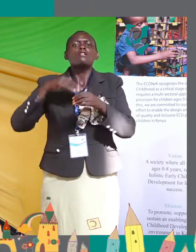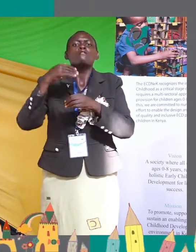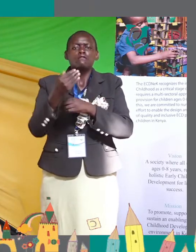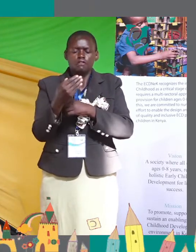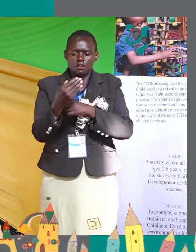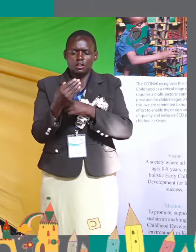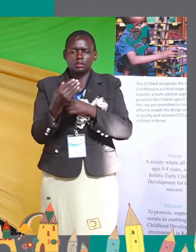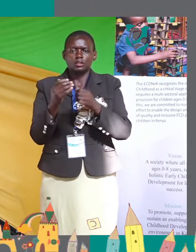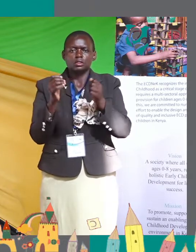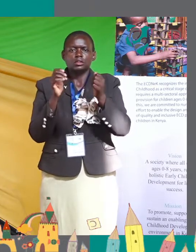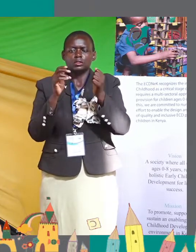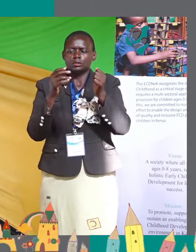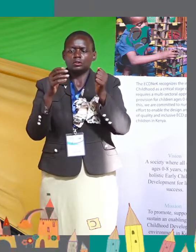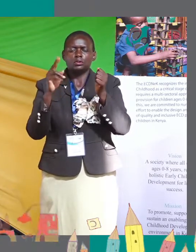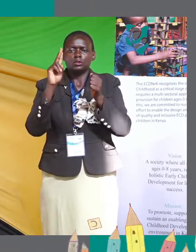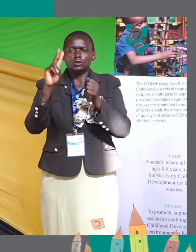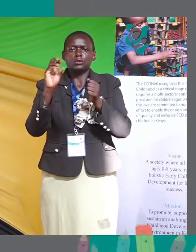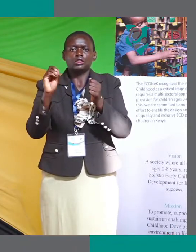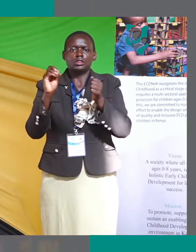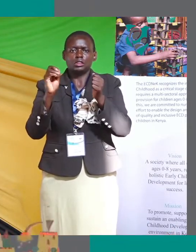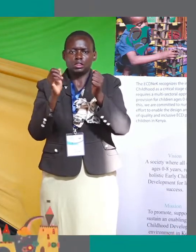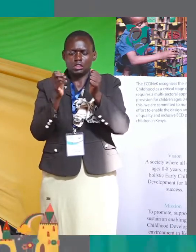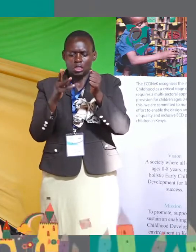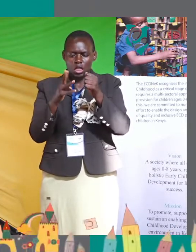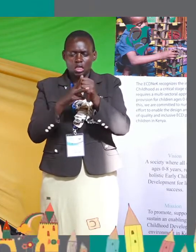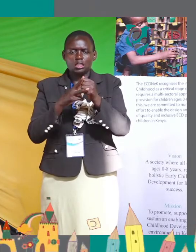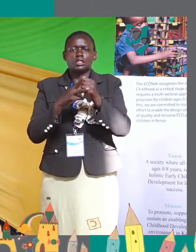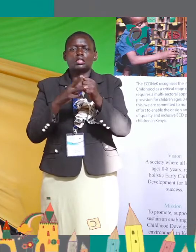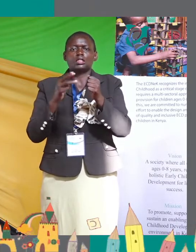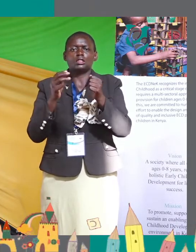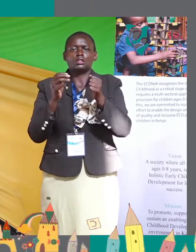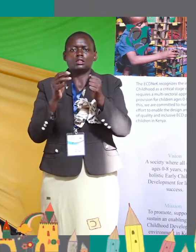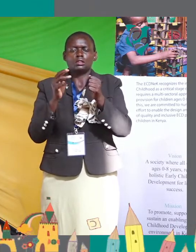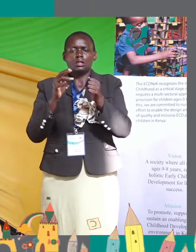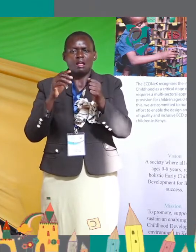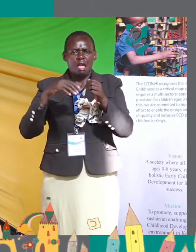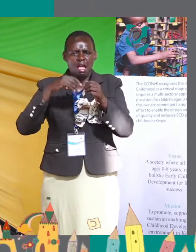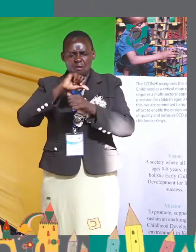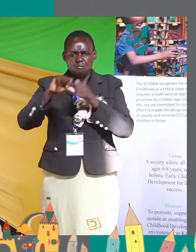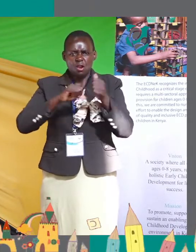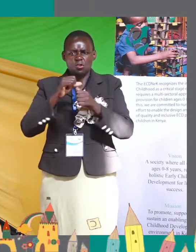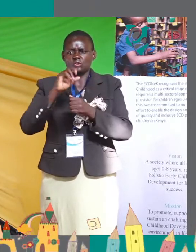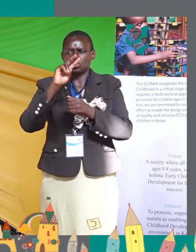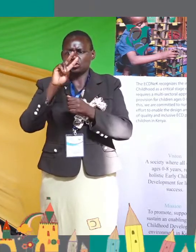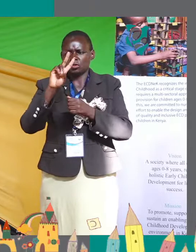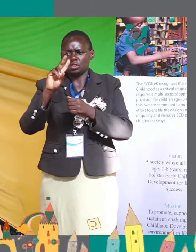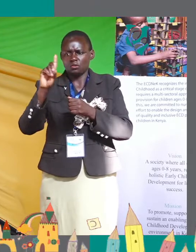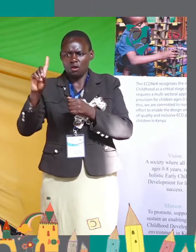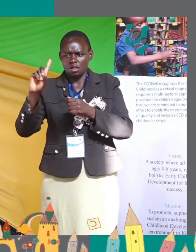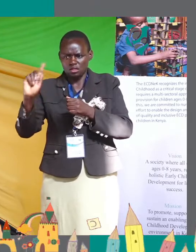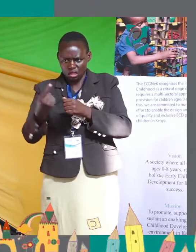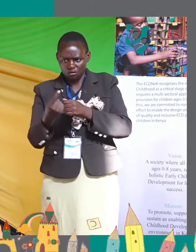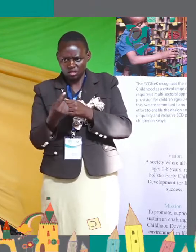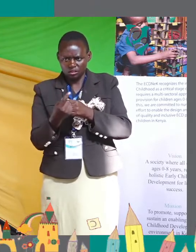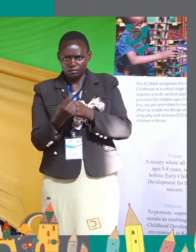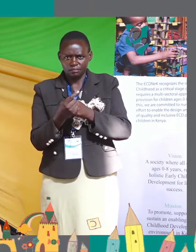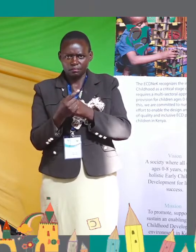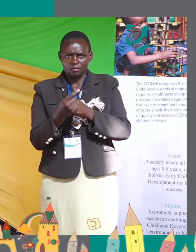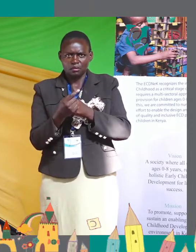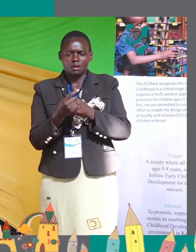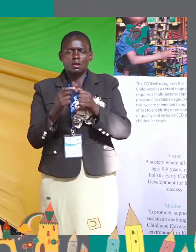year, 2018-2019, it was about 21,000. Then for the